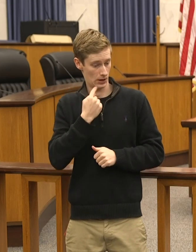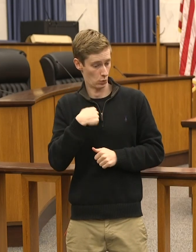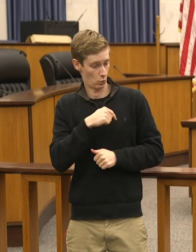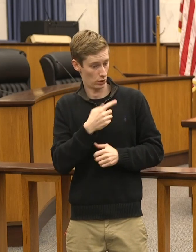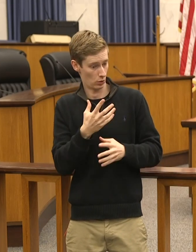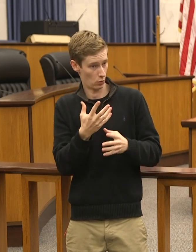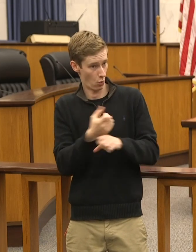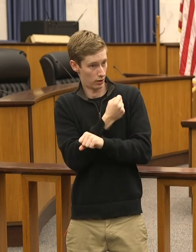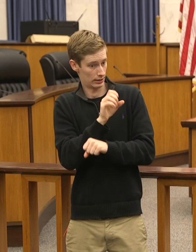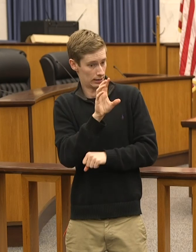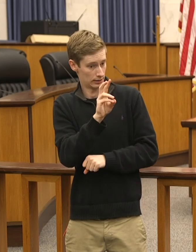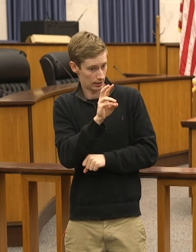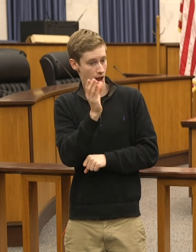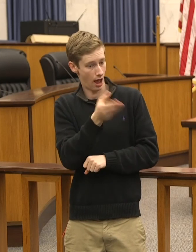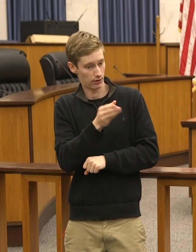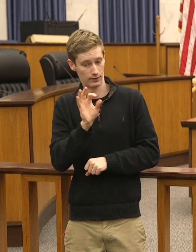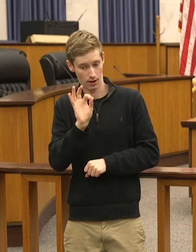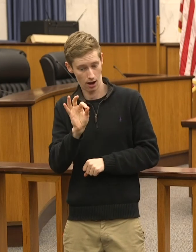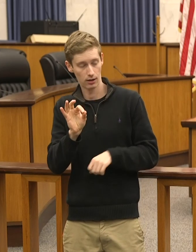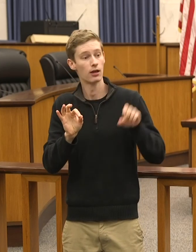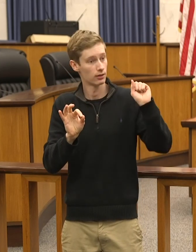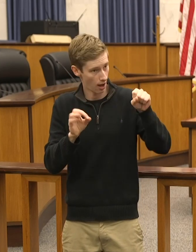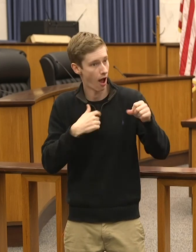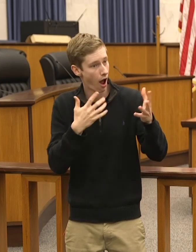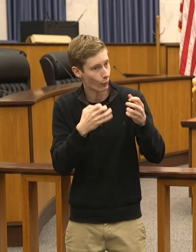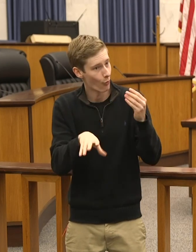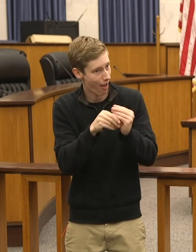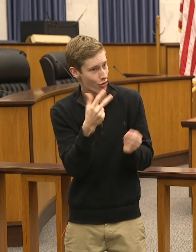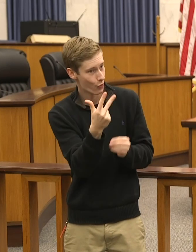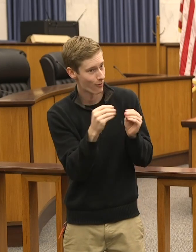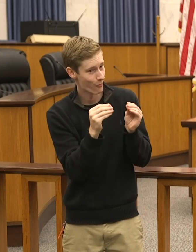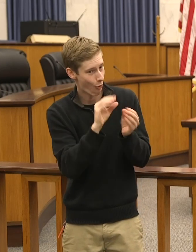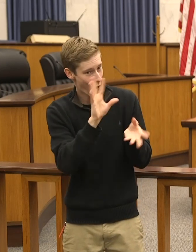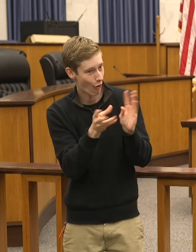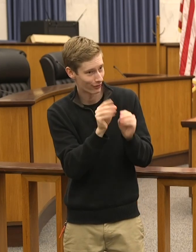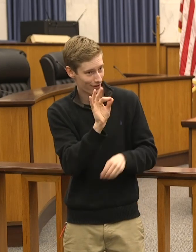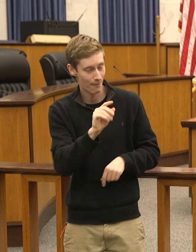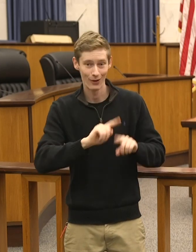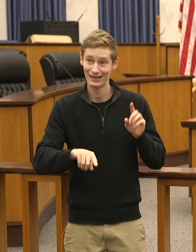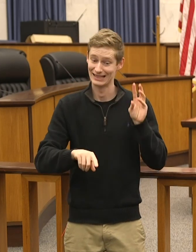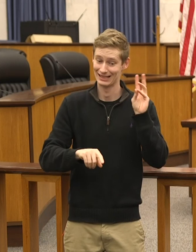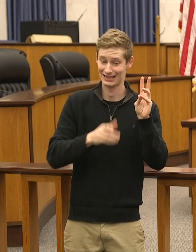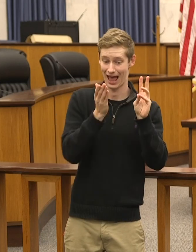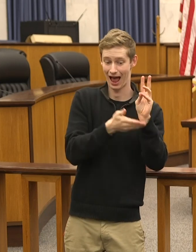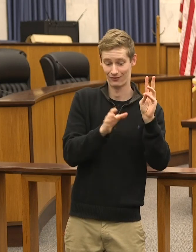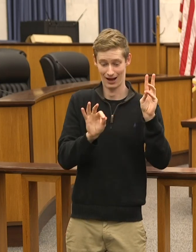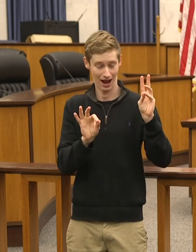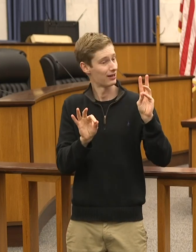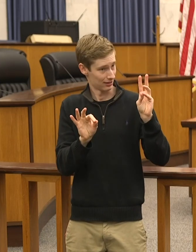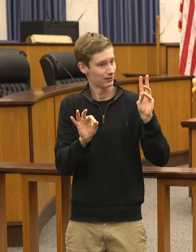How do I want to add to that? Yeah, I would love to add 3 more districts to it, but it's 6 of 9, and it just shows that we